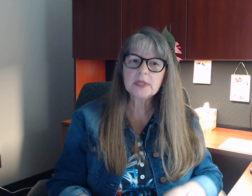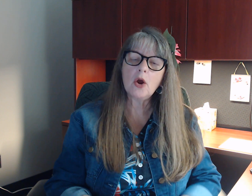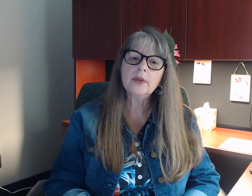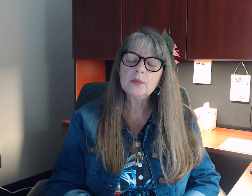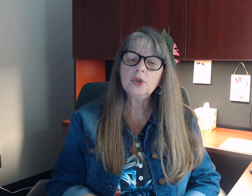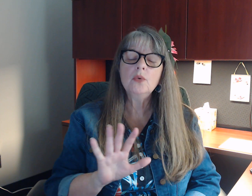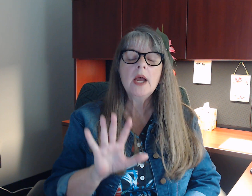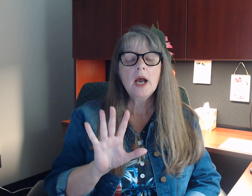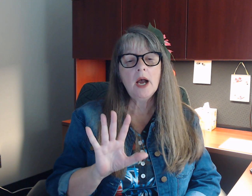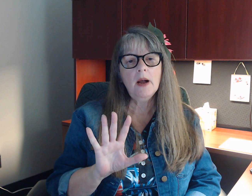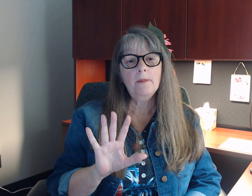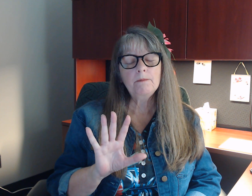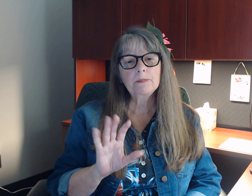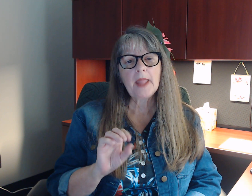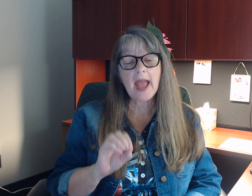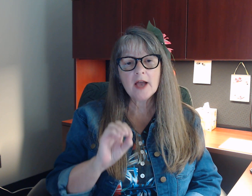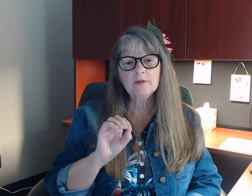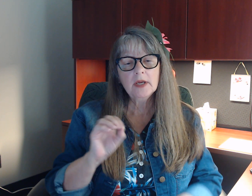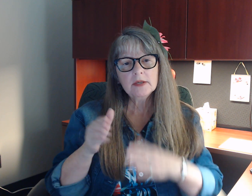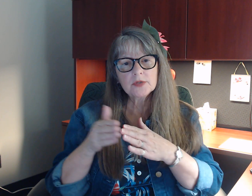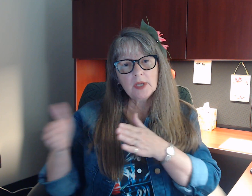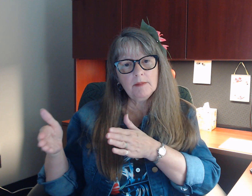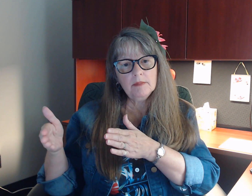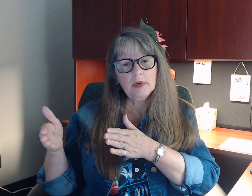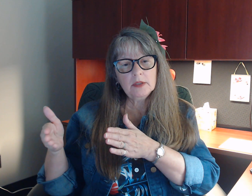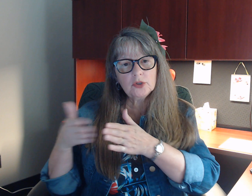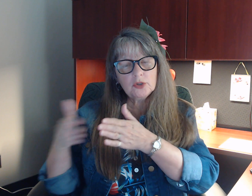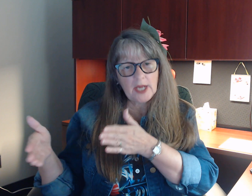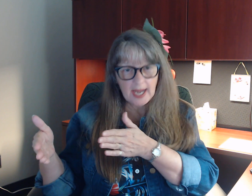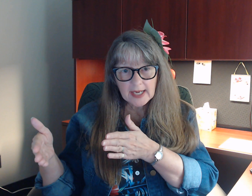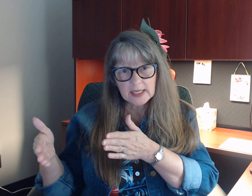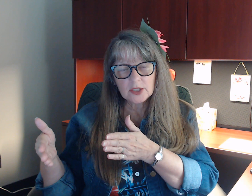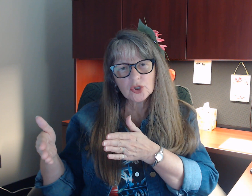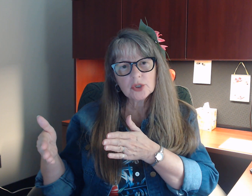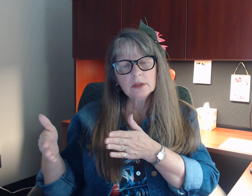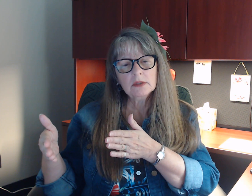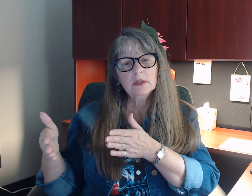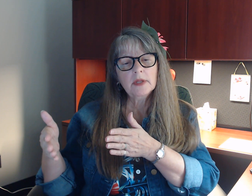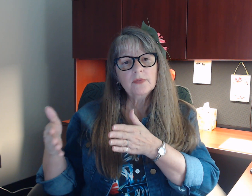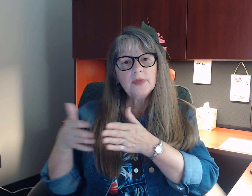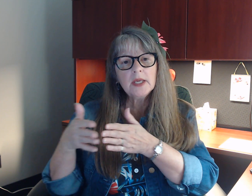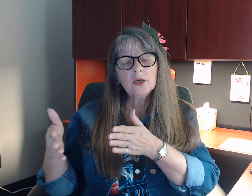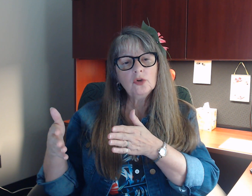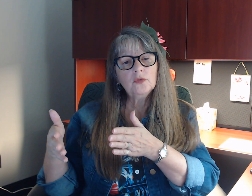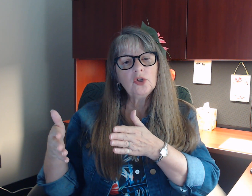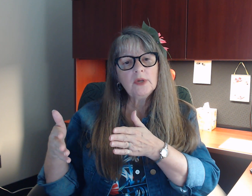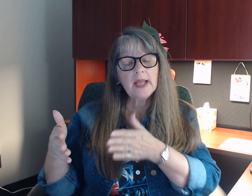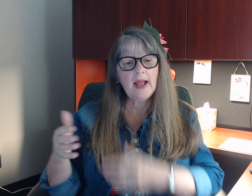Only when you have some change, then you need to add that. If it